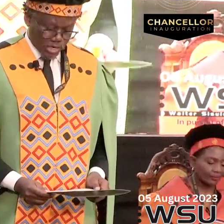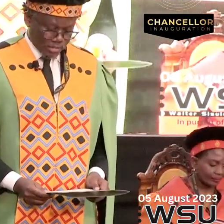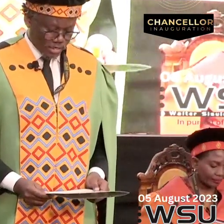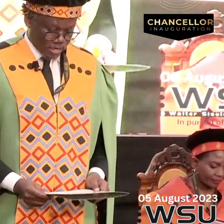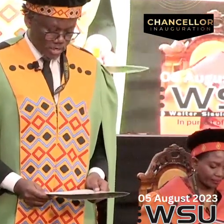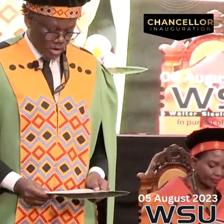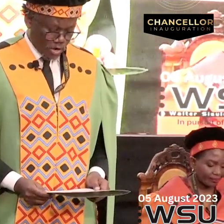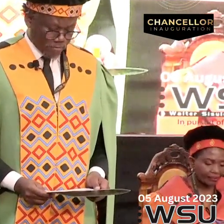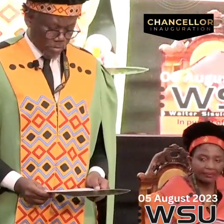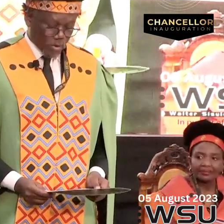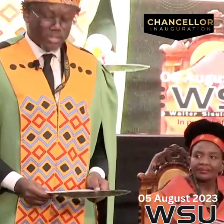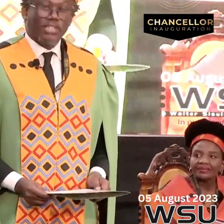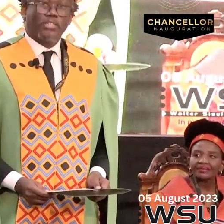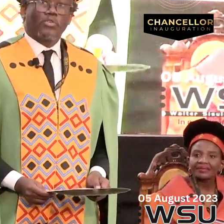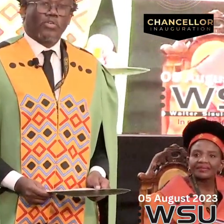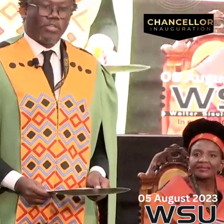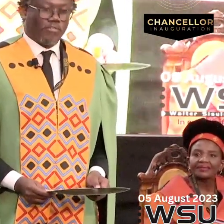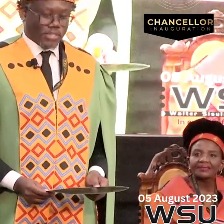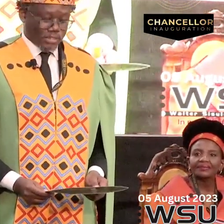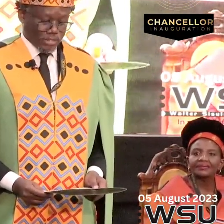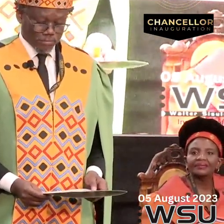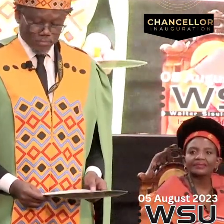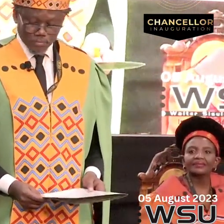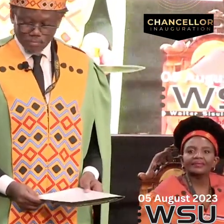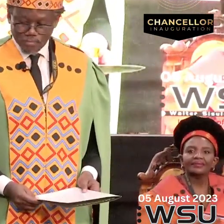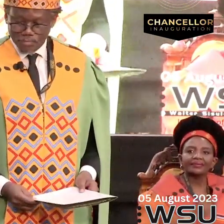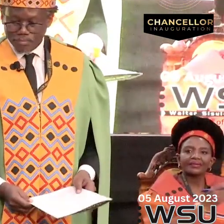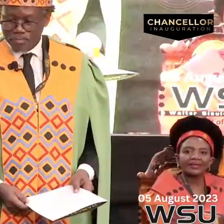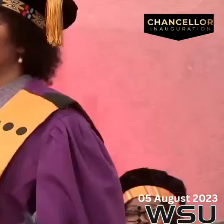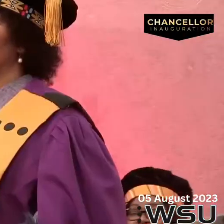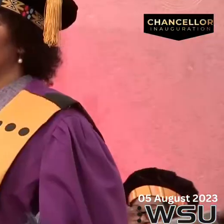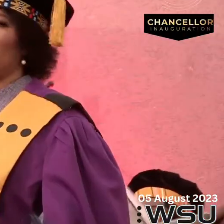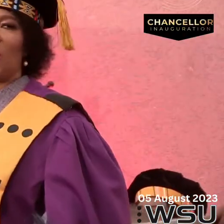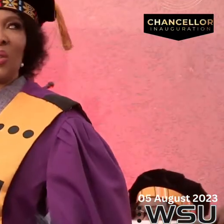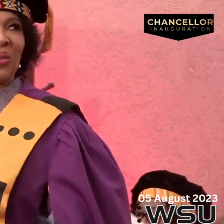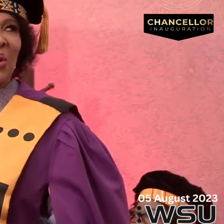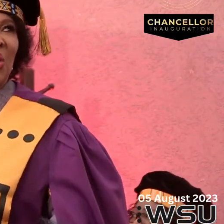third Chancellor of the Walter Sisulu University.